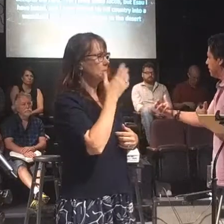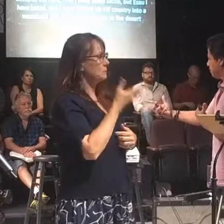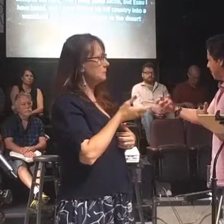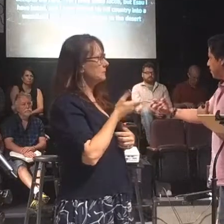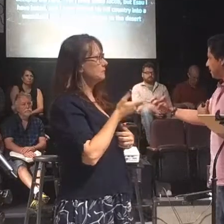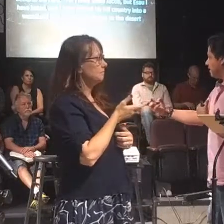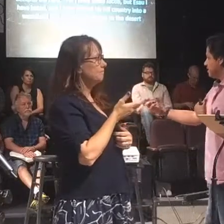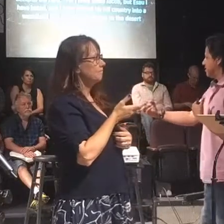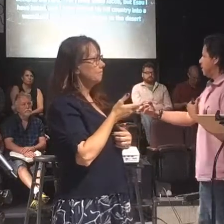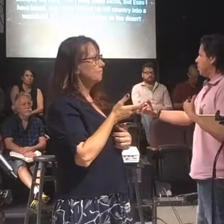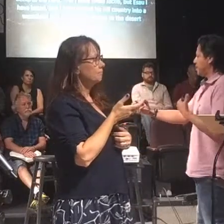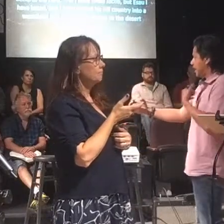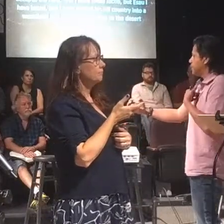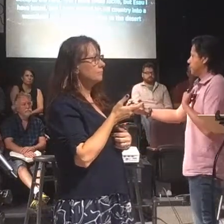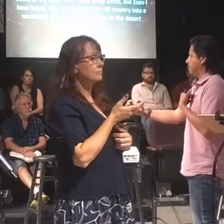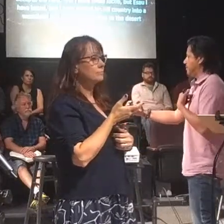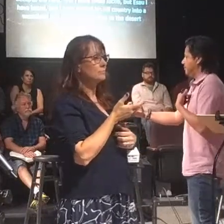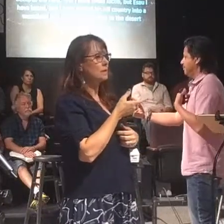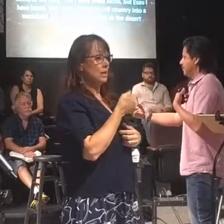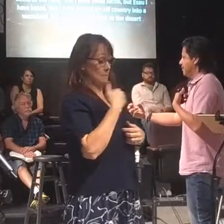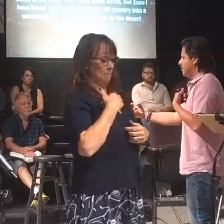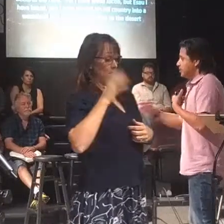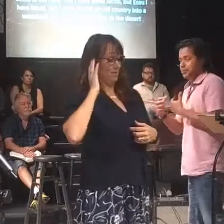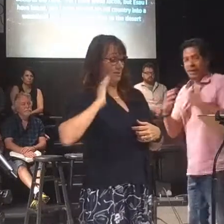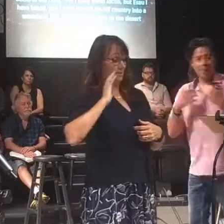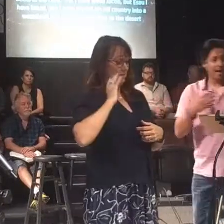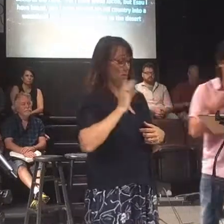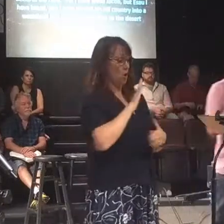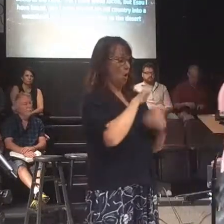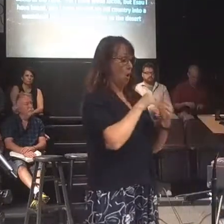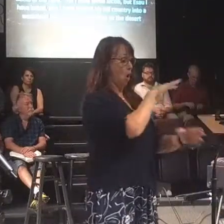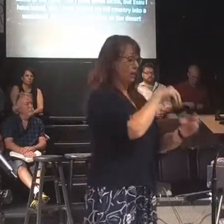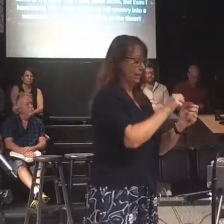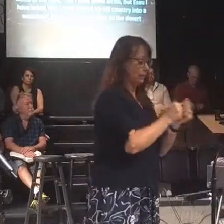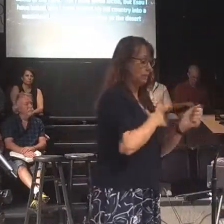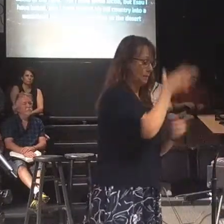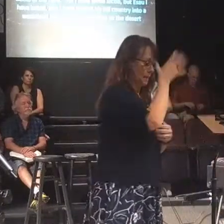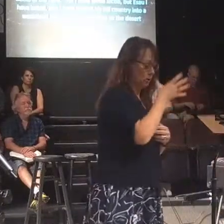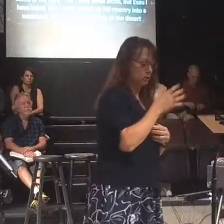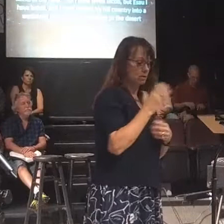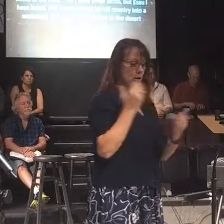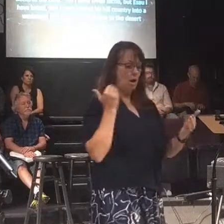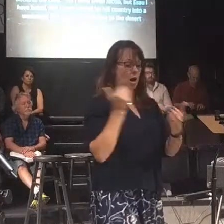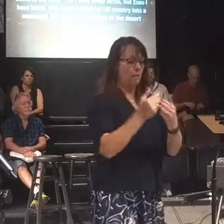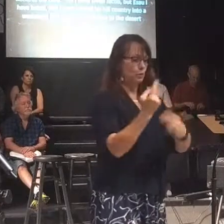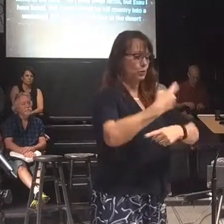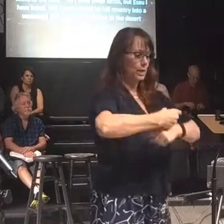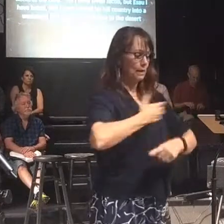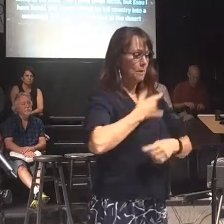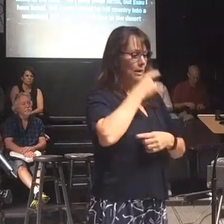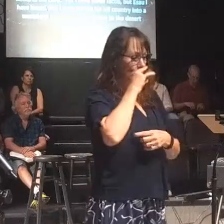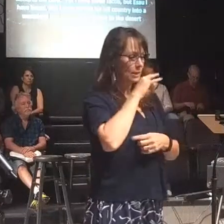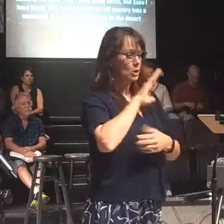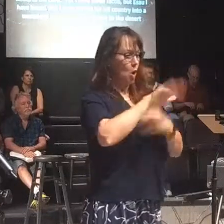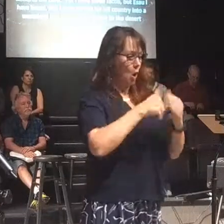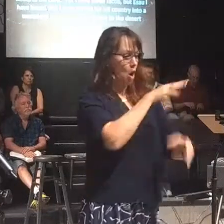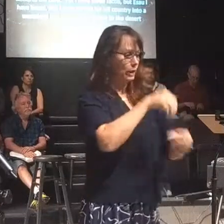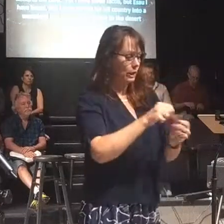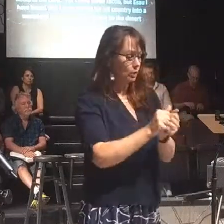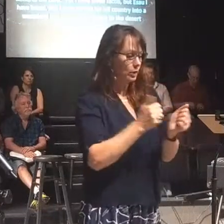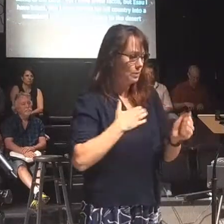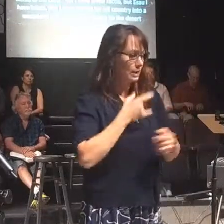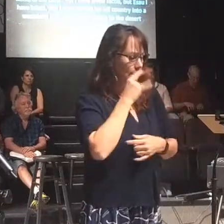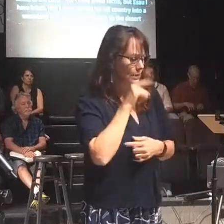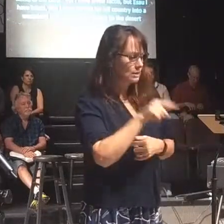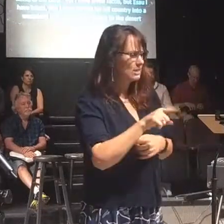interpreted by my kids the same way as I interpret them. See, by my being all in with my kids as a father, I can choose to